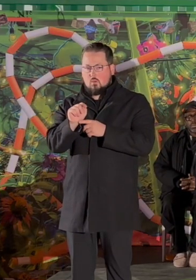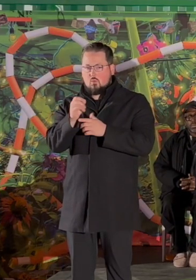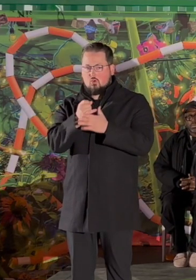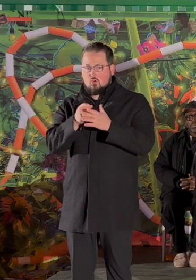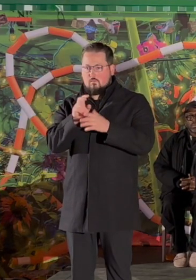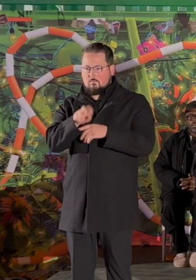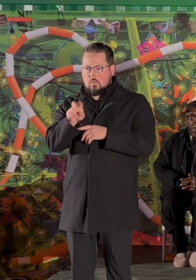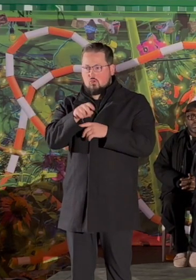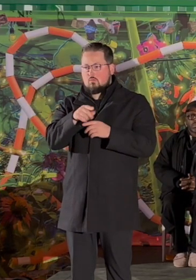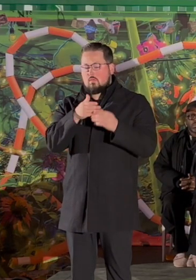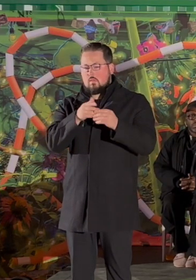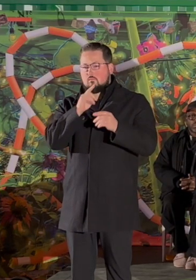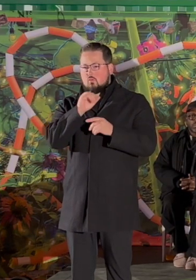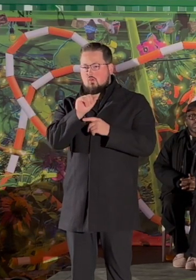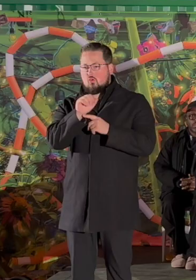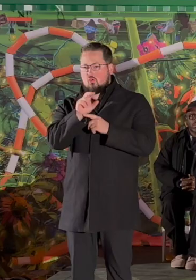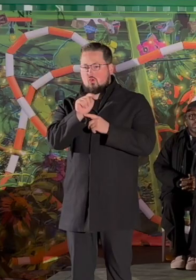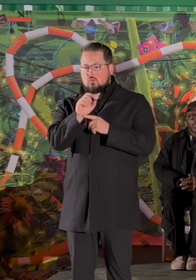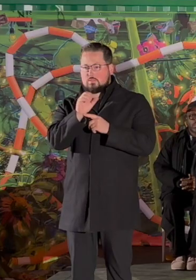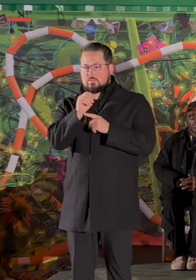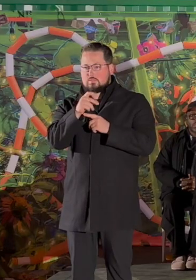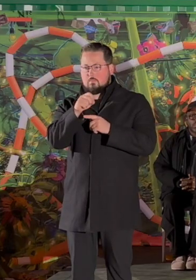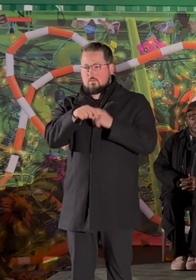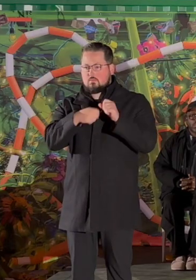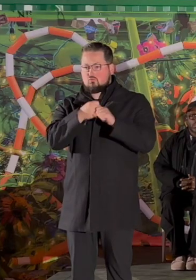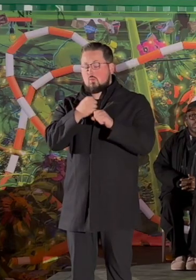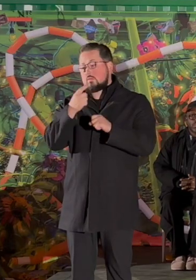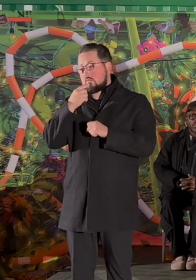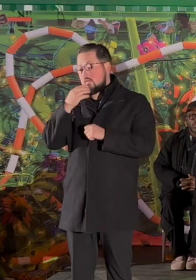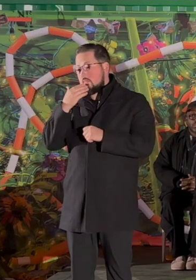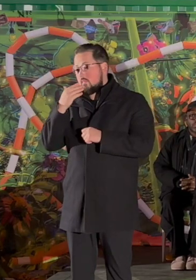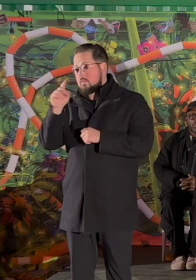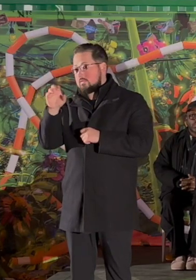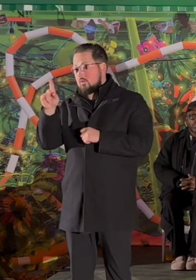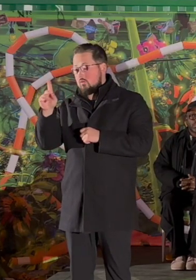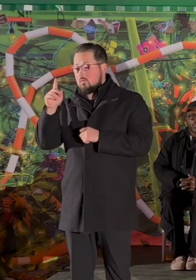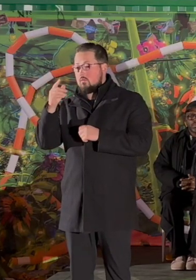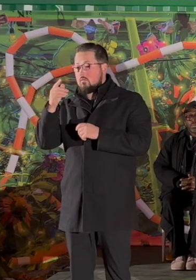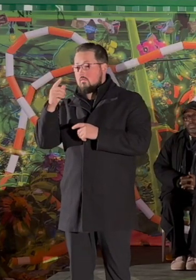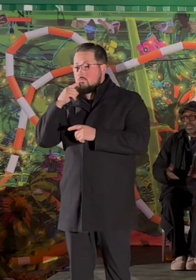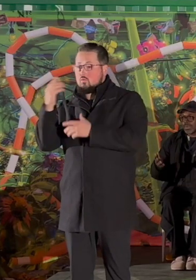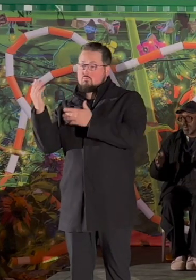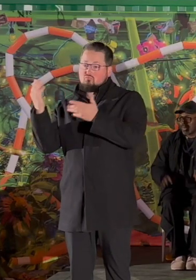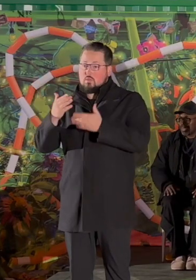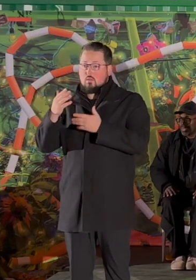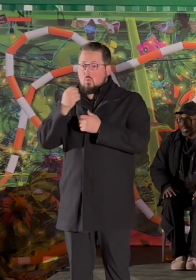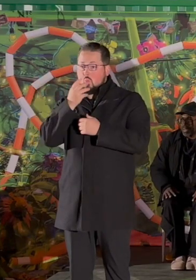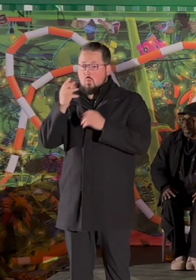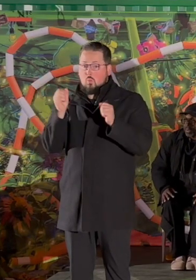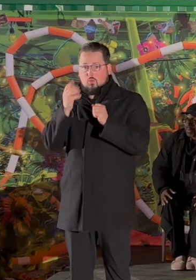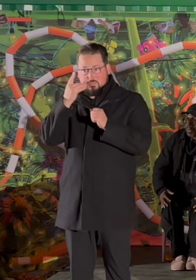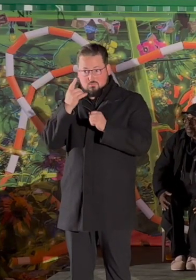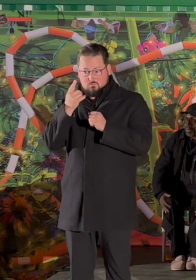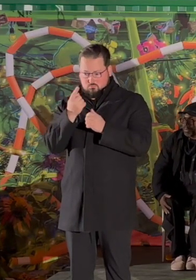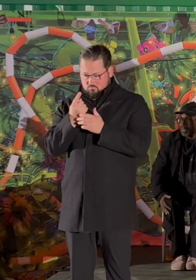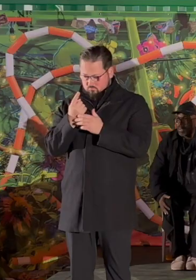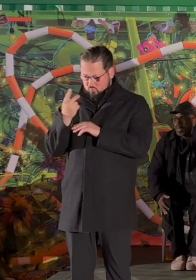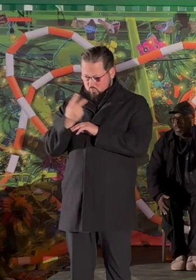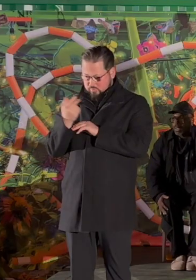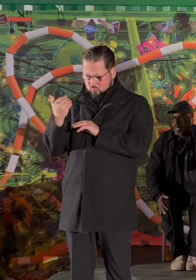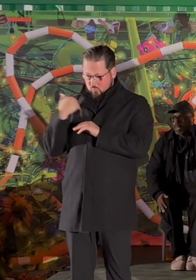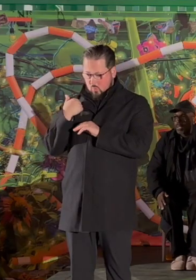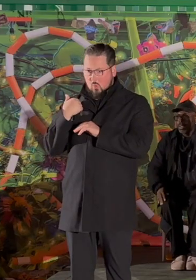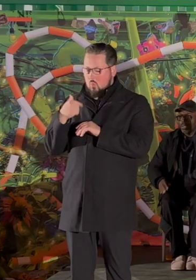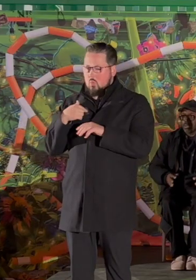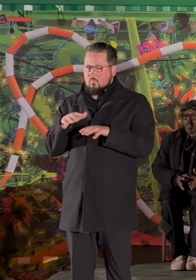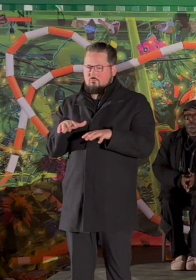at Artscape this year. I also want to thank Derek for bringing the warm weather when we came back into town, because as you all know, we were out here two days ago.